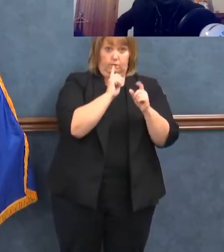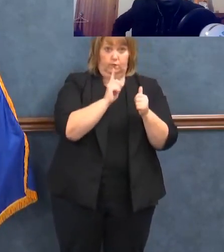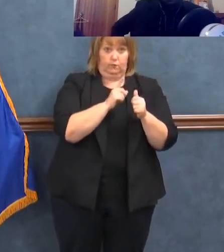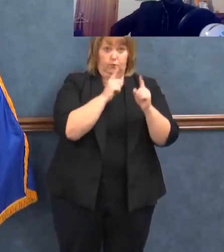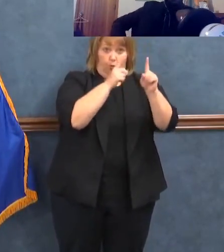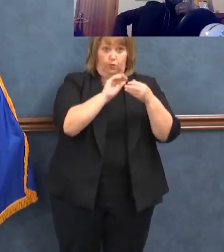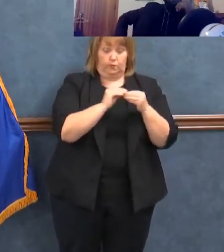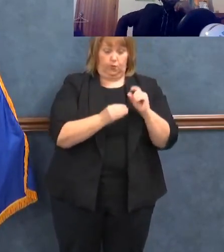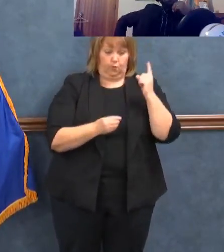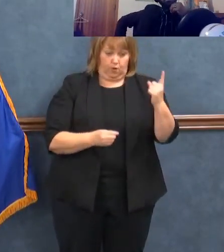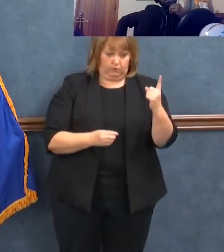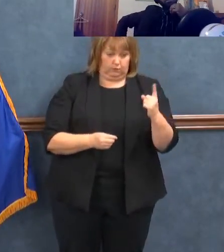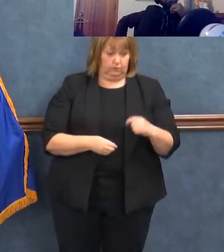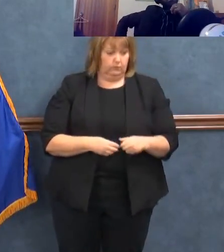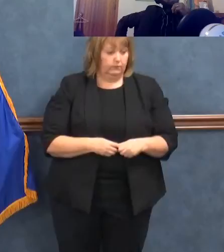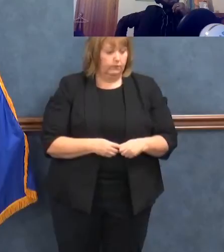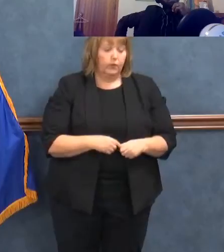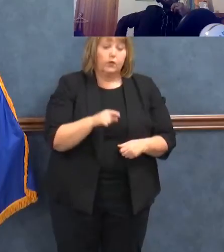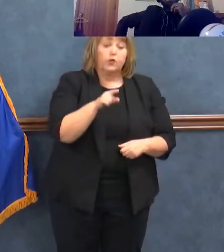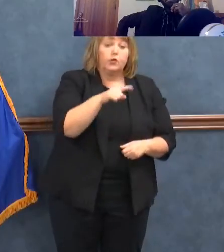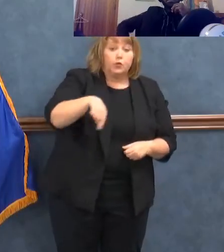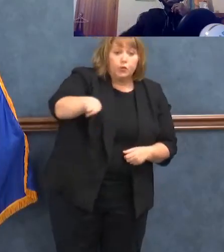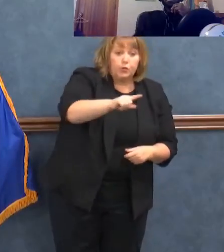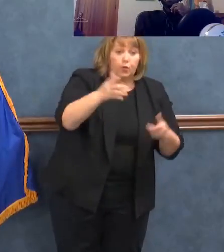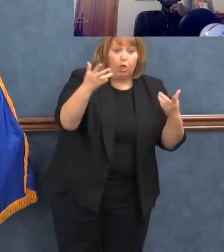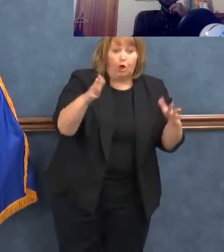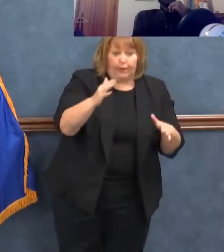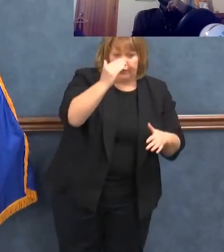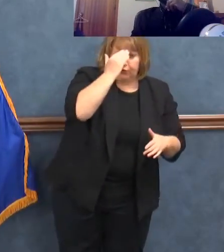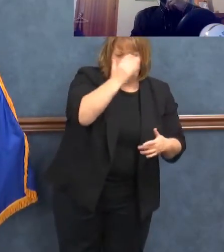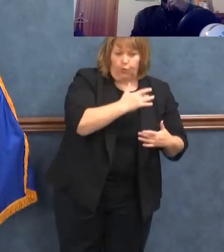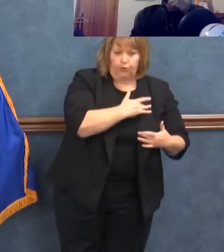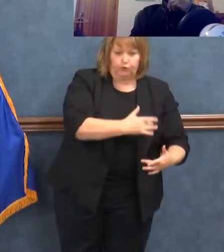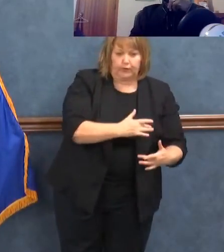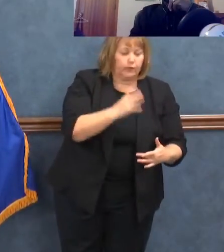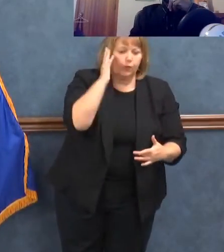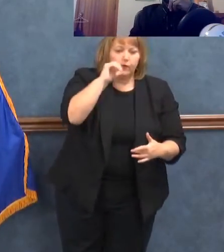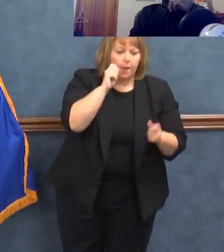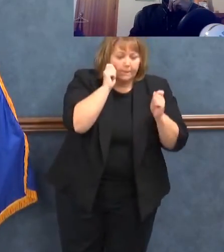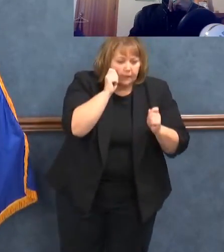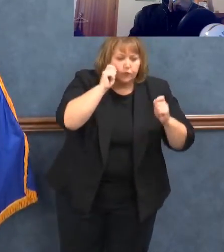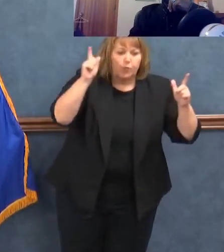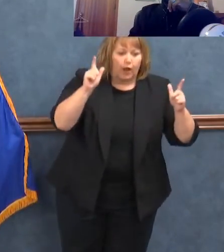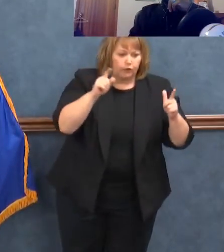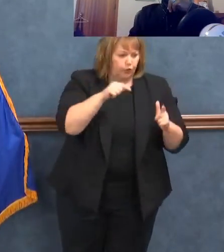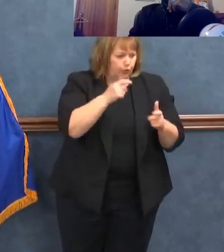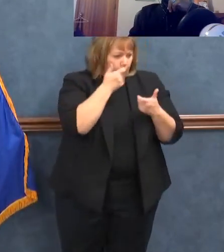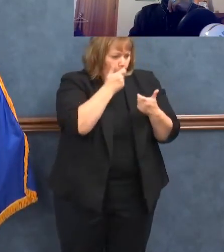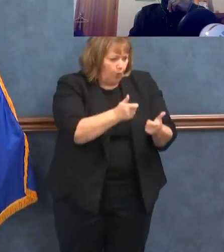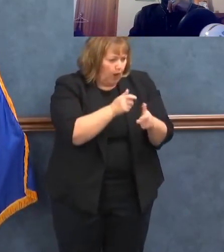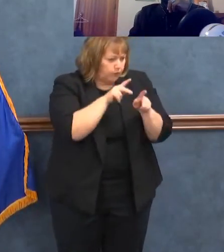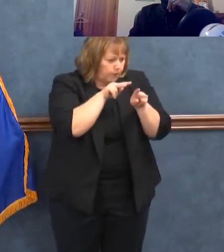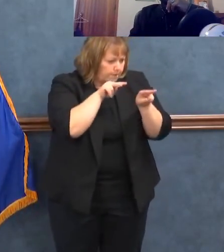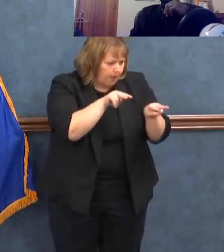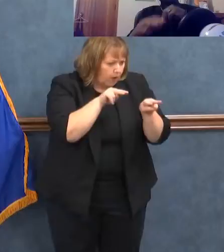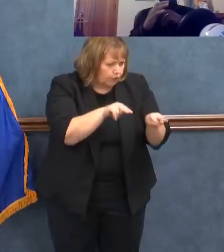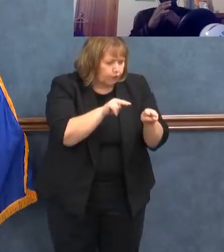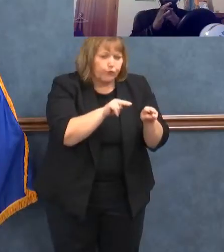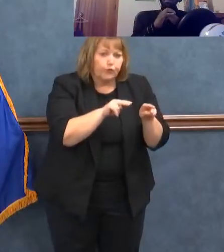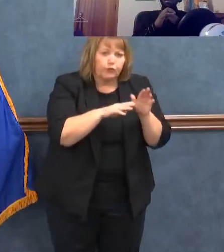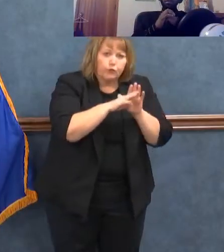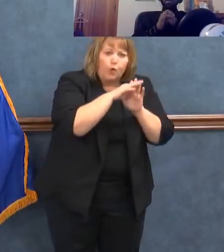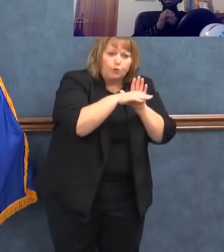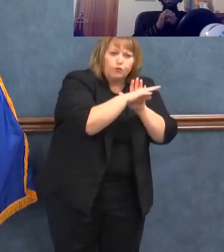actions, as the trends, good and bad, will be announced regularly and the resulting actions will be clear. Number